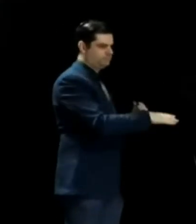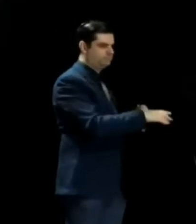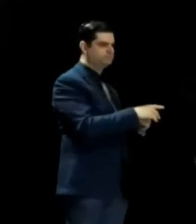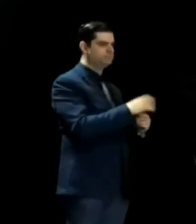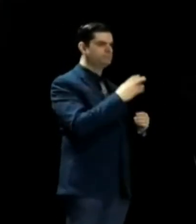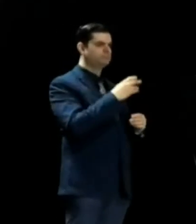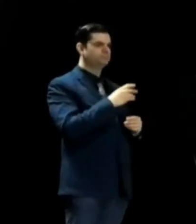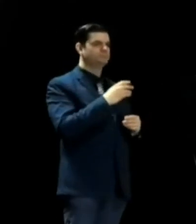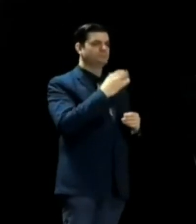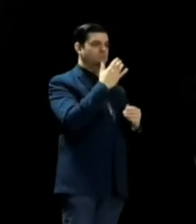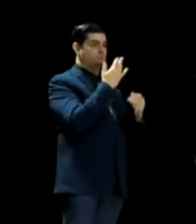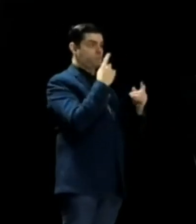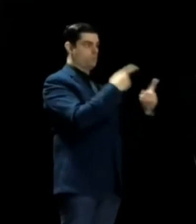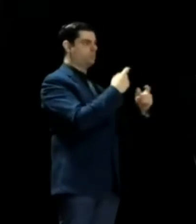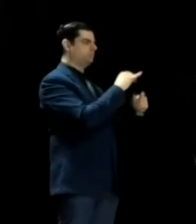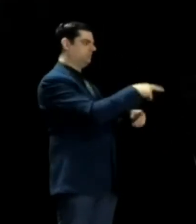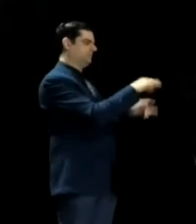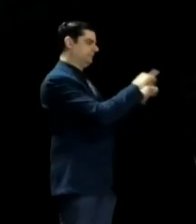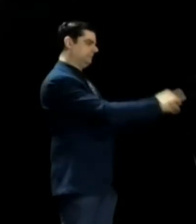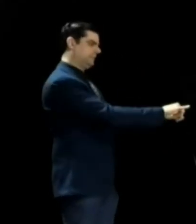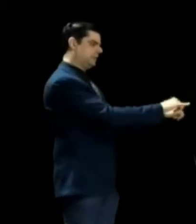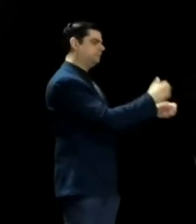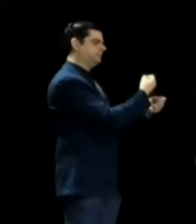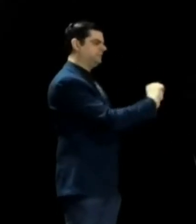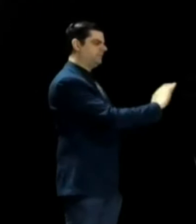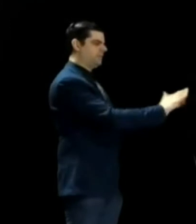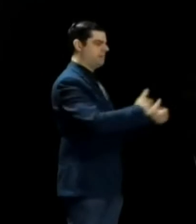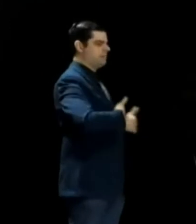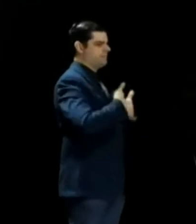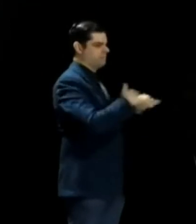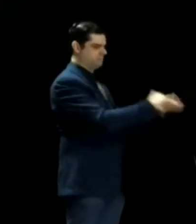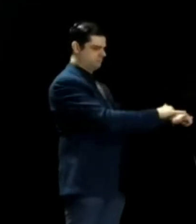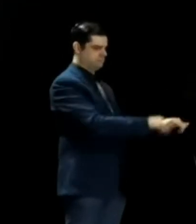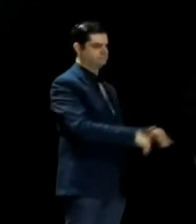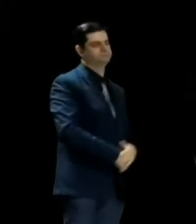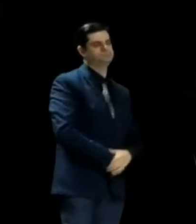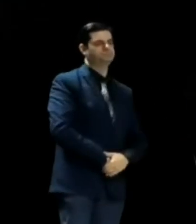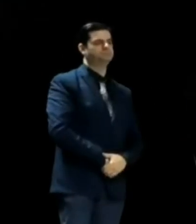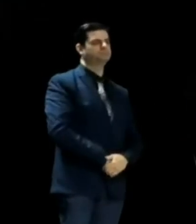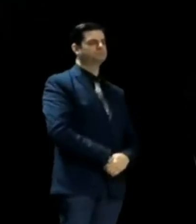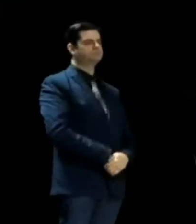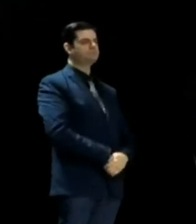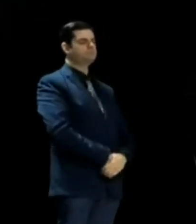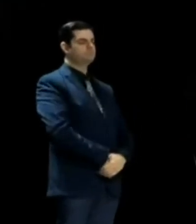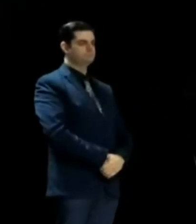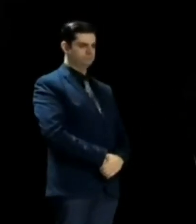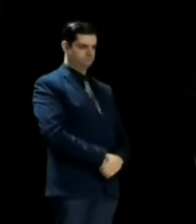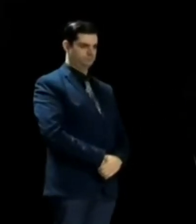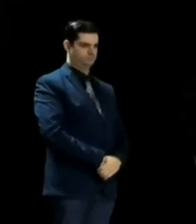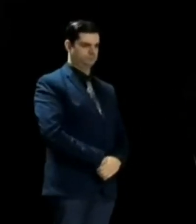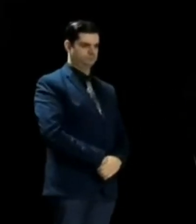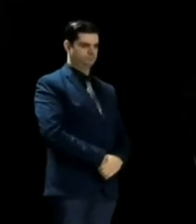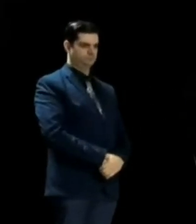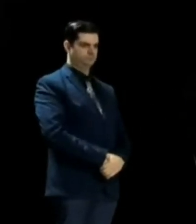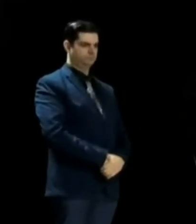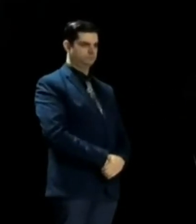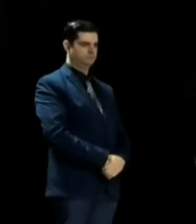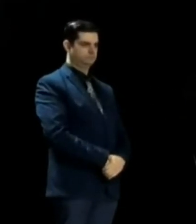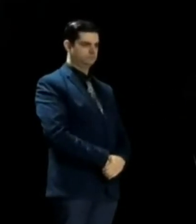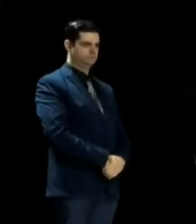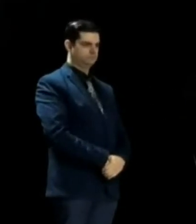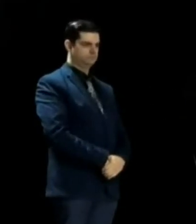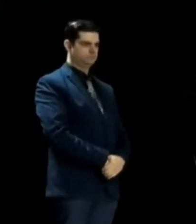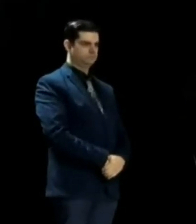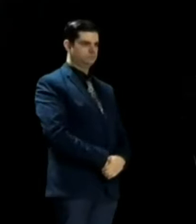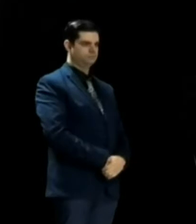Okay. When we have resources, we'll do more with testing. Right now, we don't have hundreds of